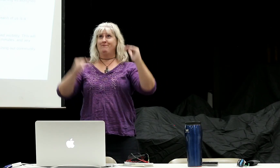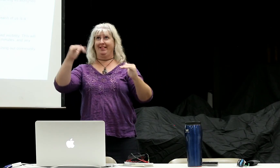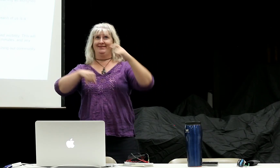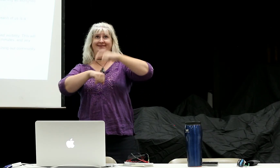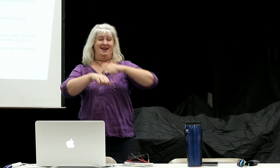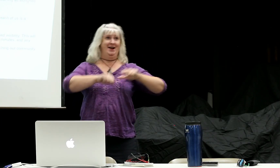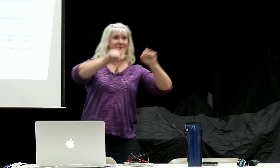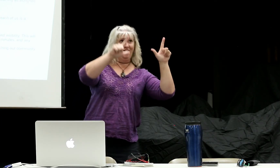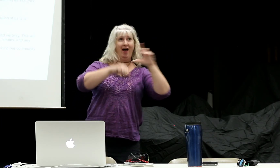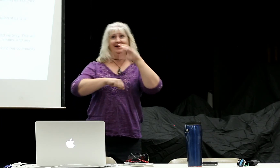would just dismiss it.